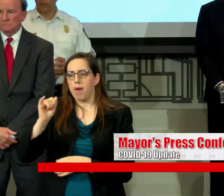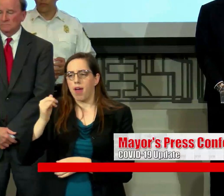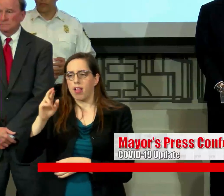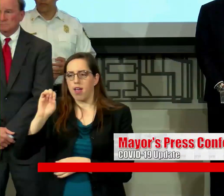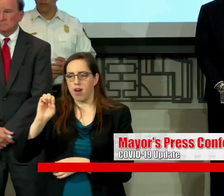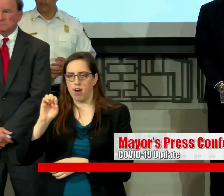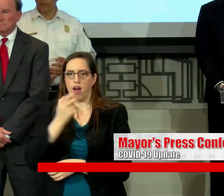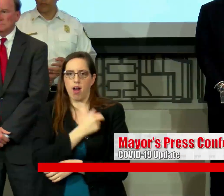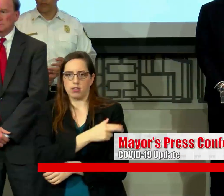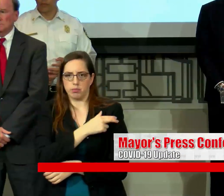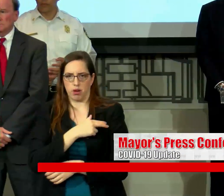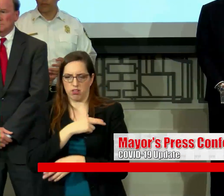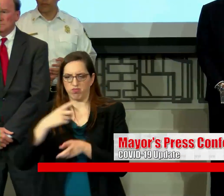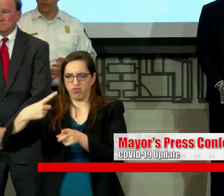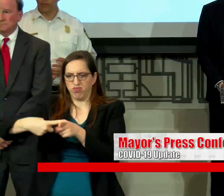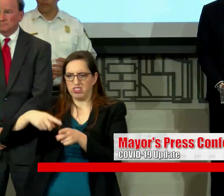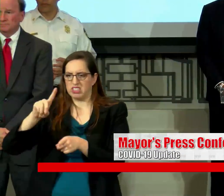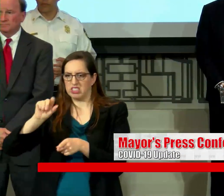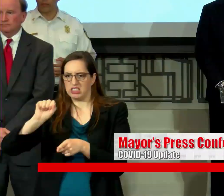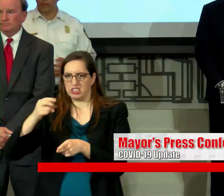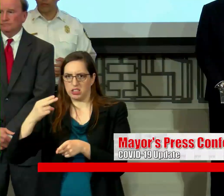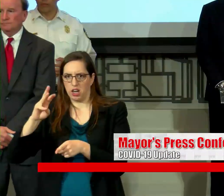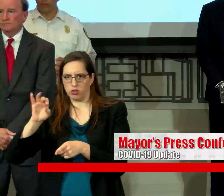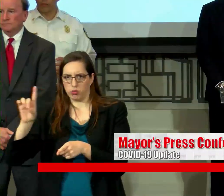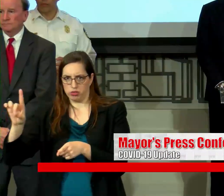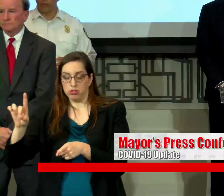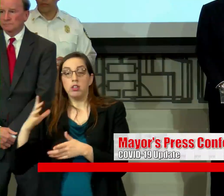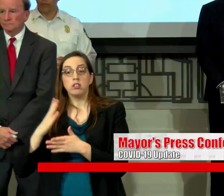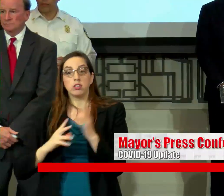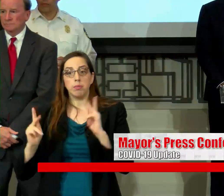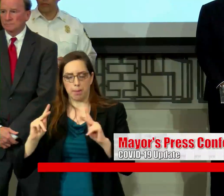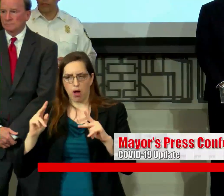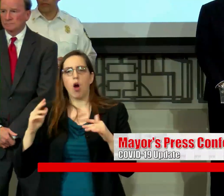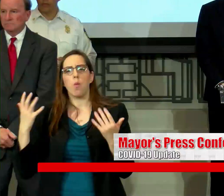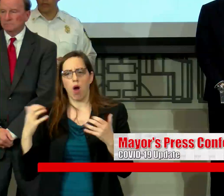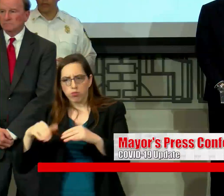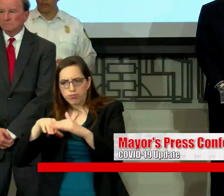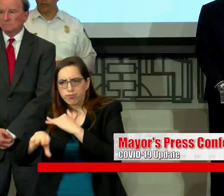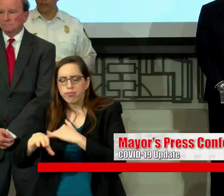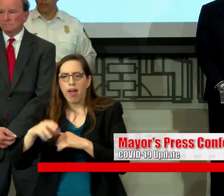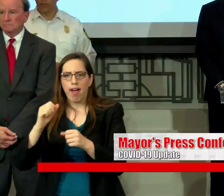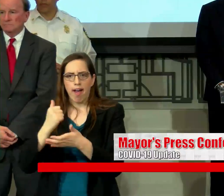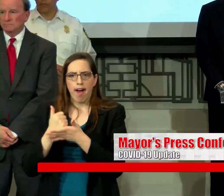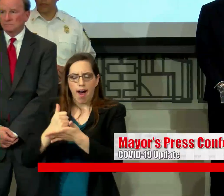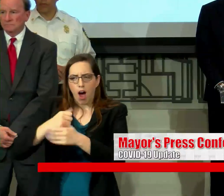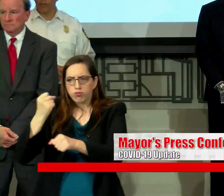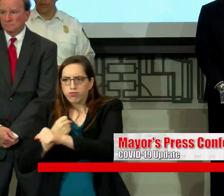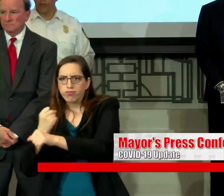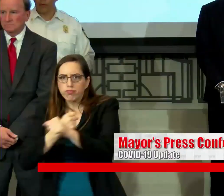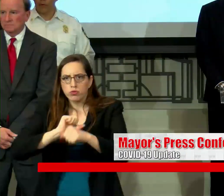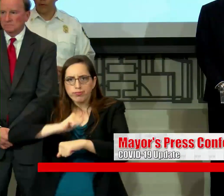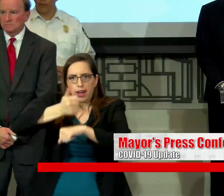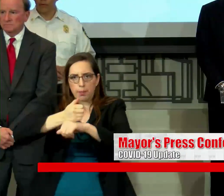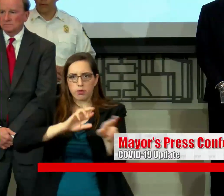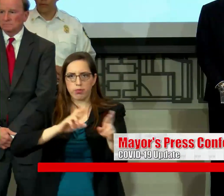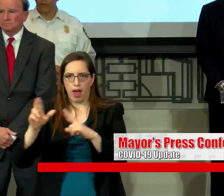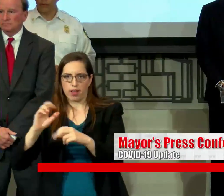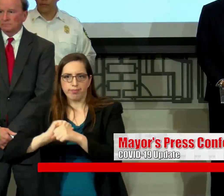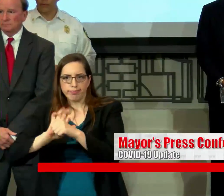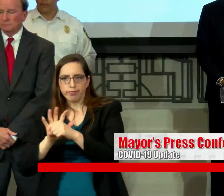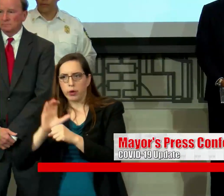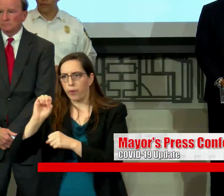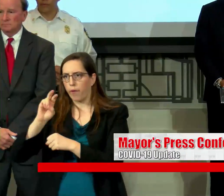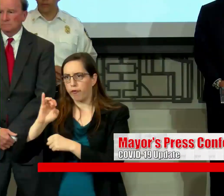Dashwood. People that we have spoken to, they're looking to go into that hospital to help turn it into a COVID-19 hospital for